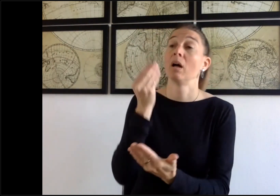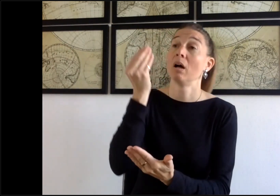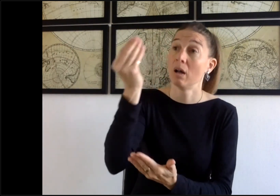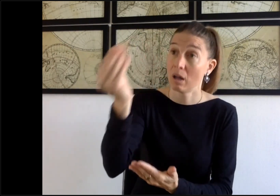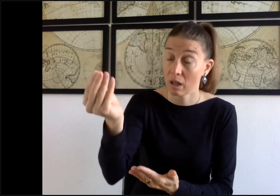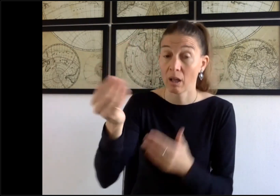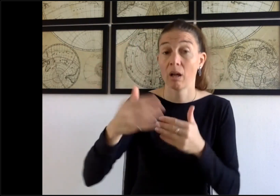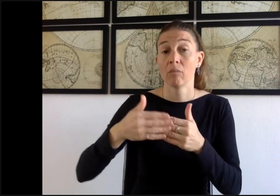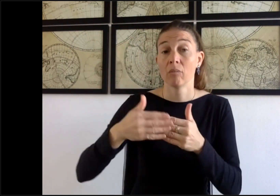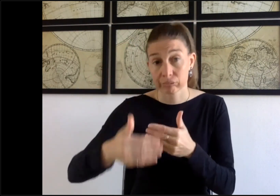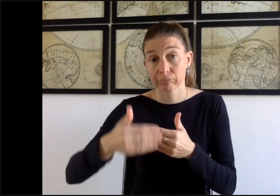long. And then